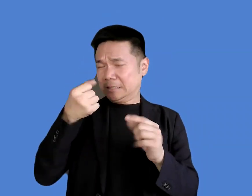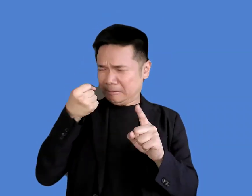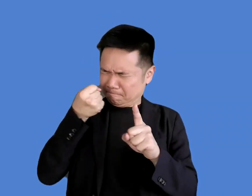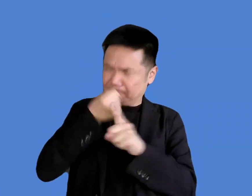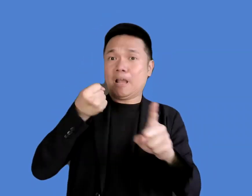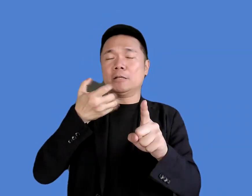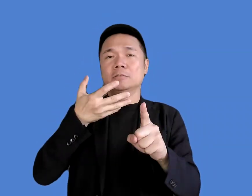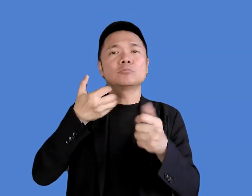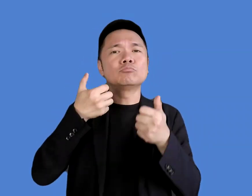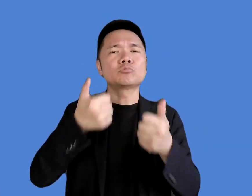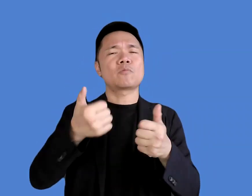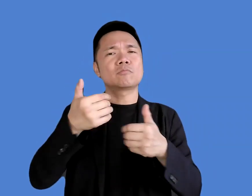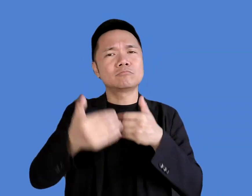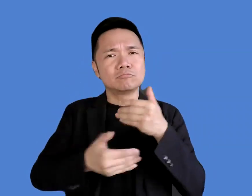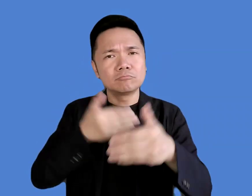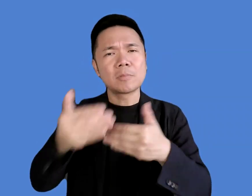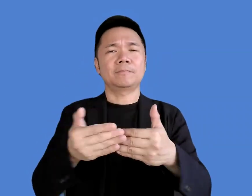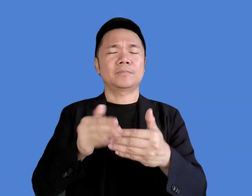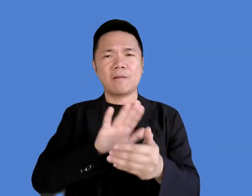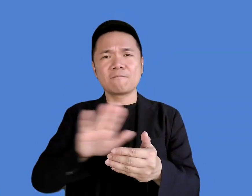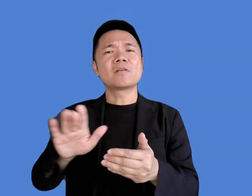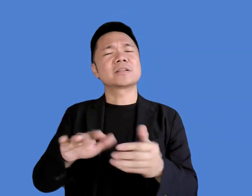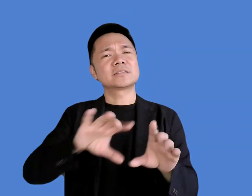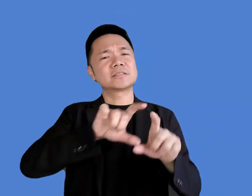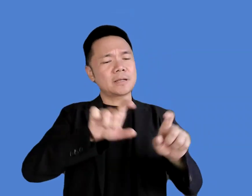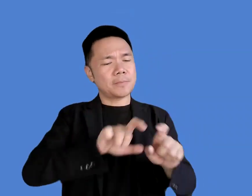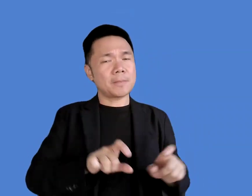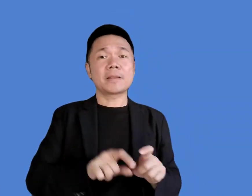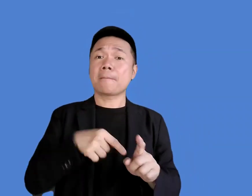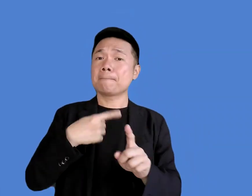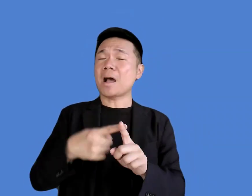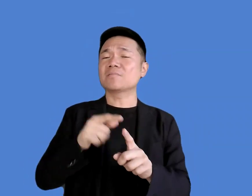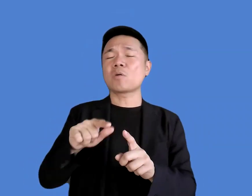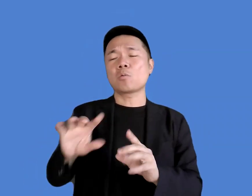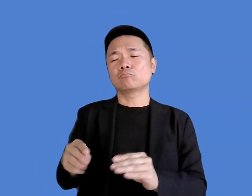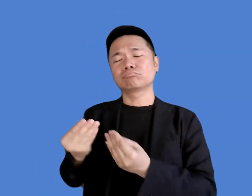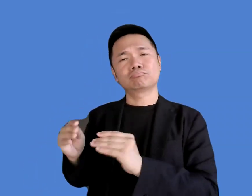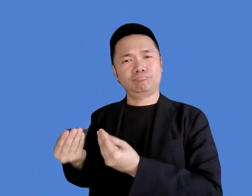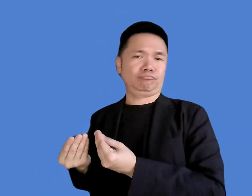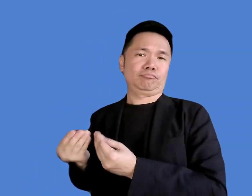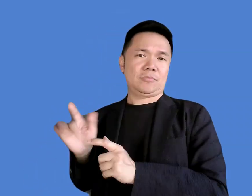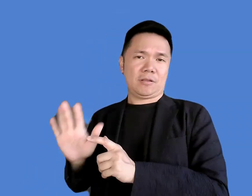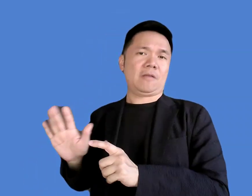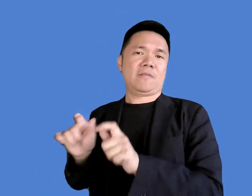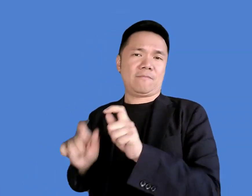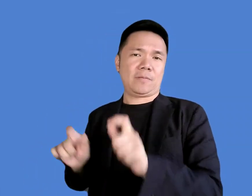for their companies, but also for women and girls and the families. This private sector community, of course, it's not